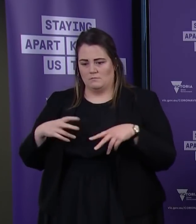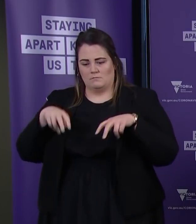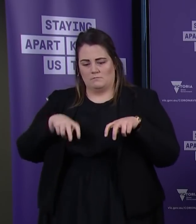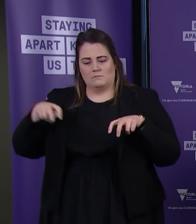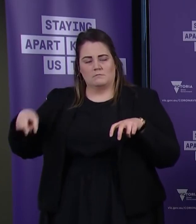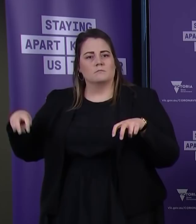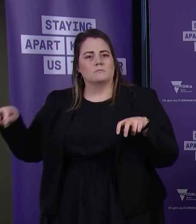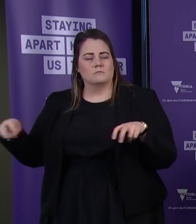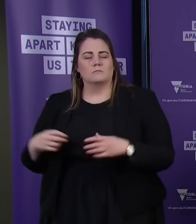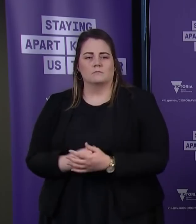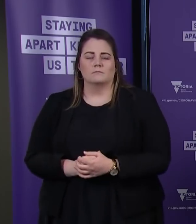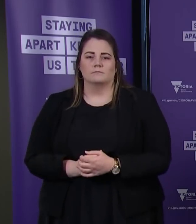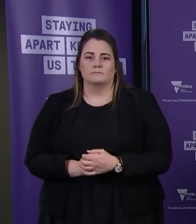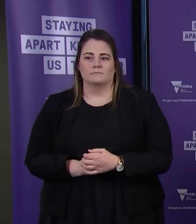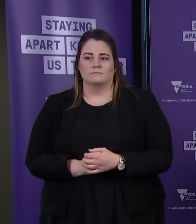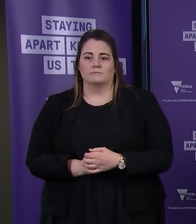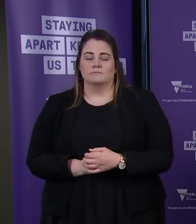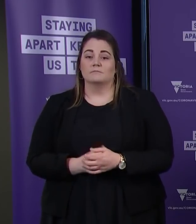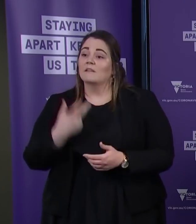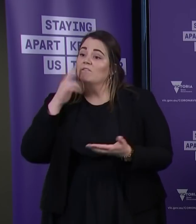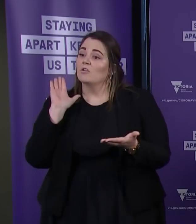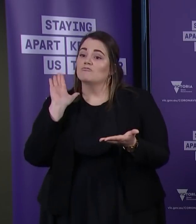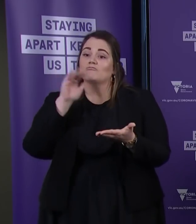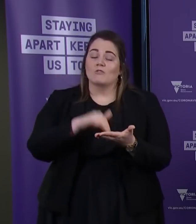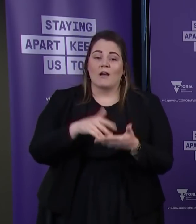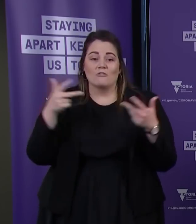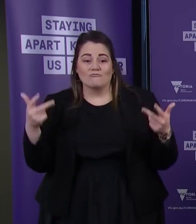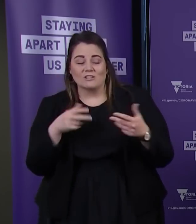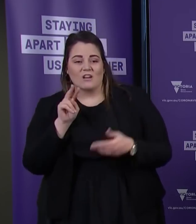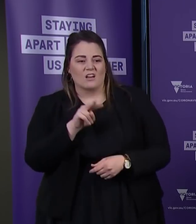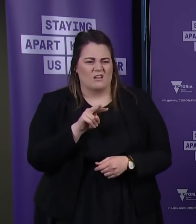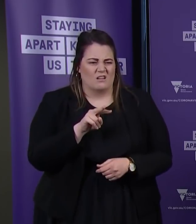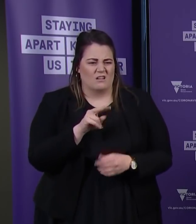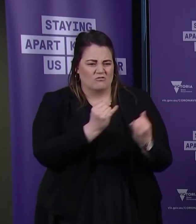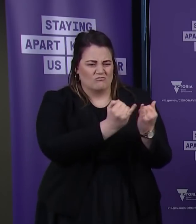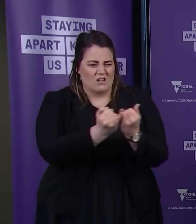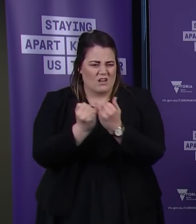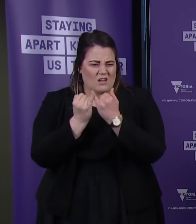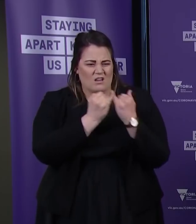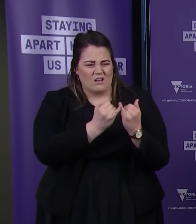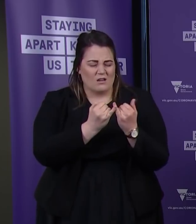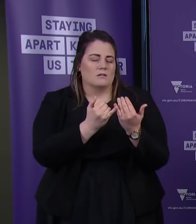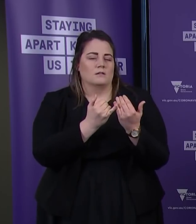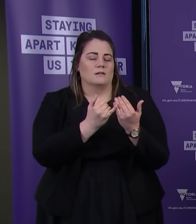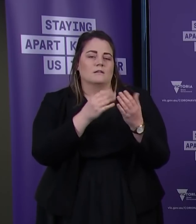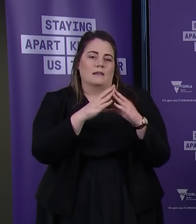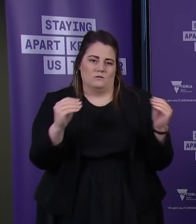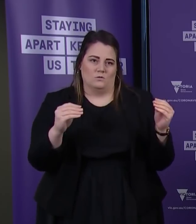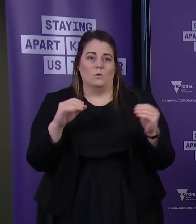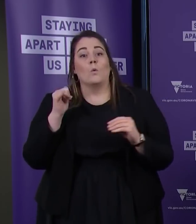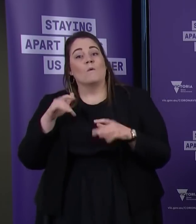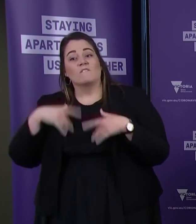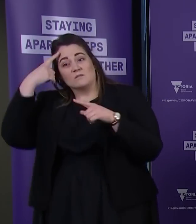you should cancel that appointment if you're cancel that booking if you're unwell. Don't go out if you're